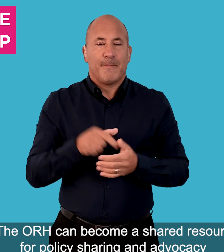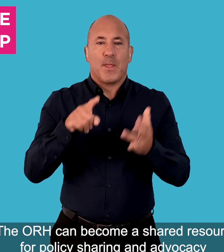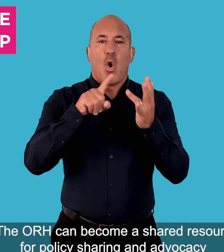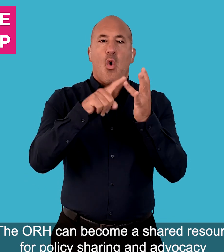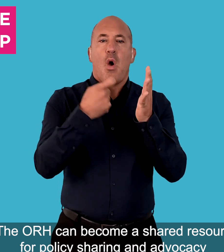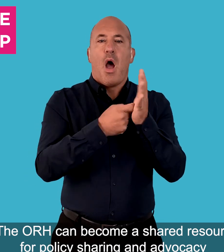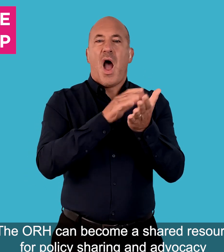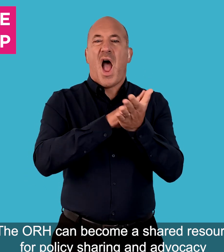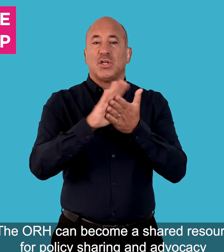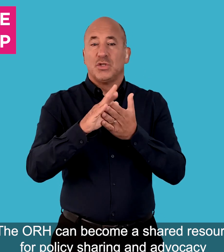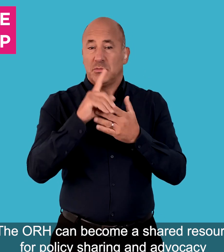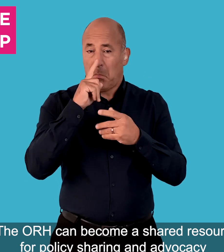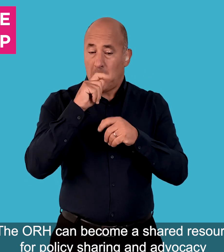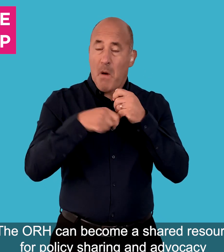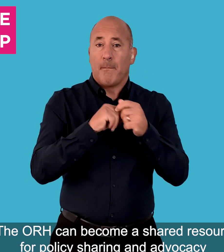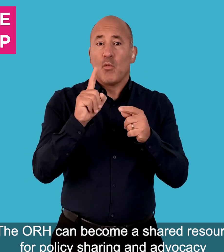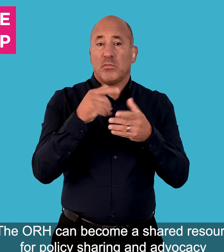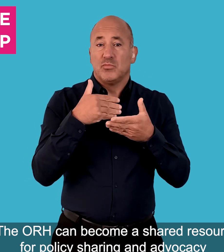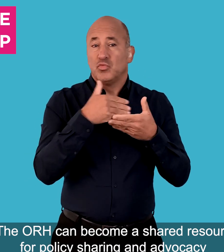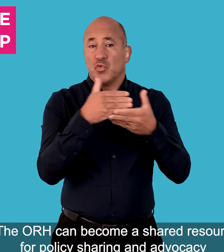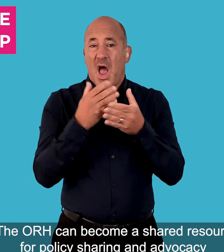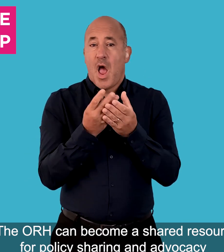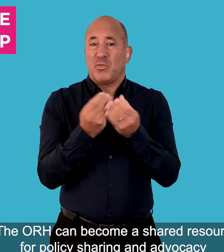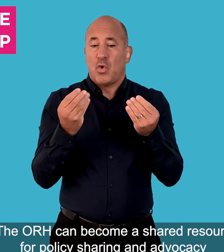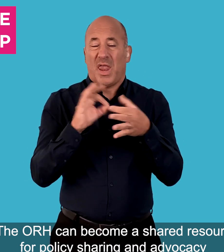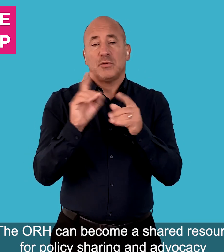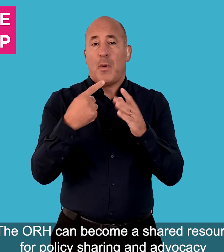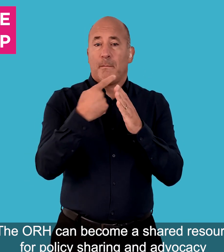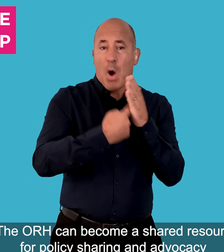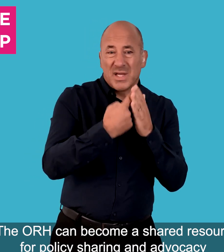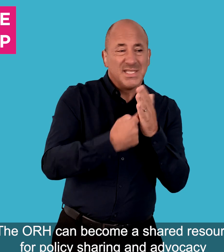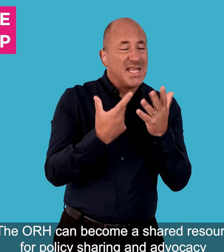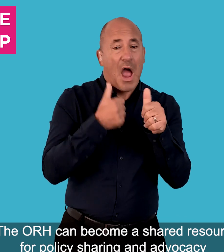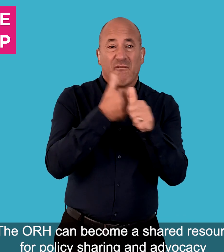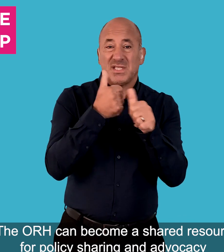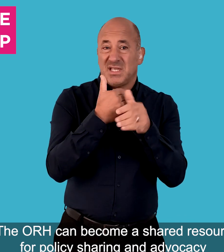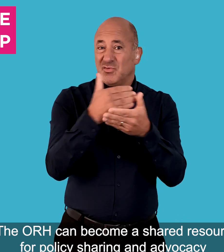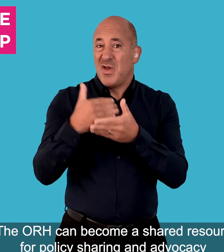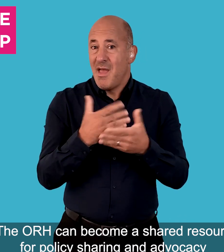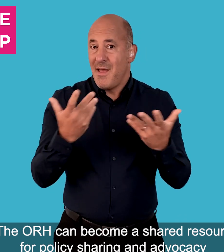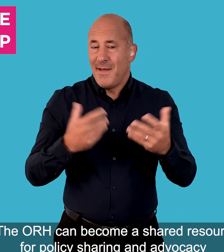The ORH can become a shared resource for policy sharing and advocacy.